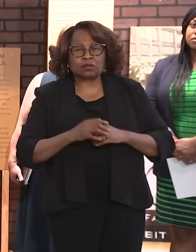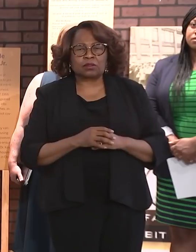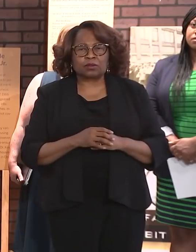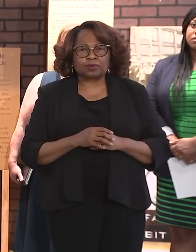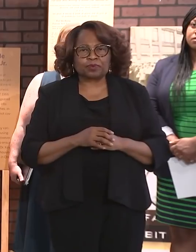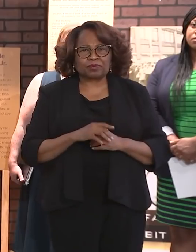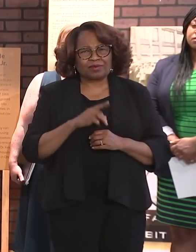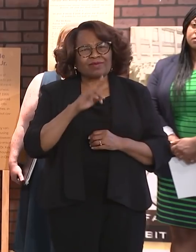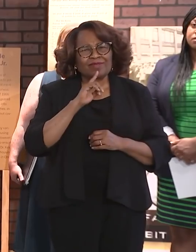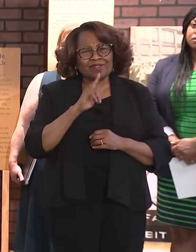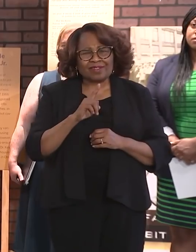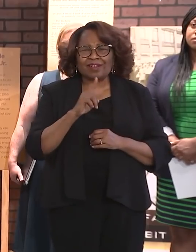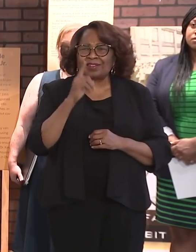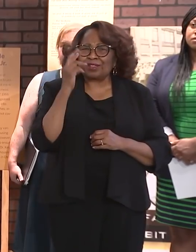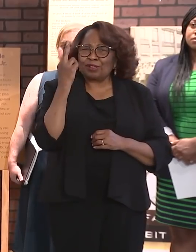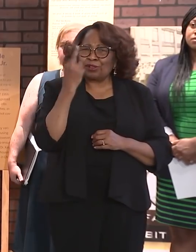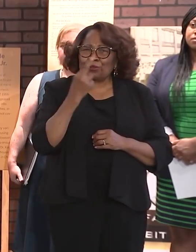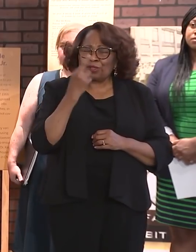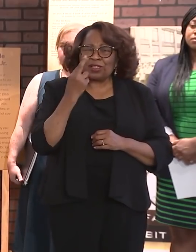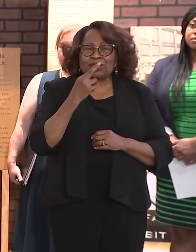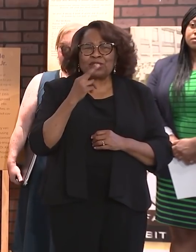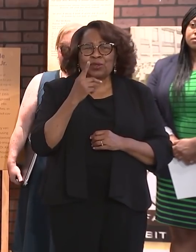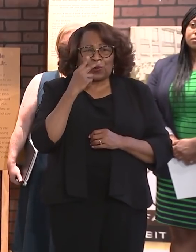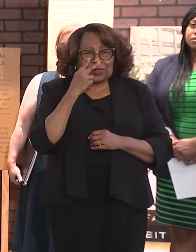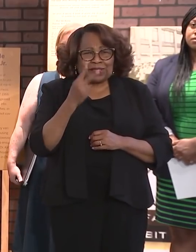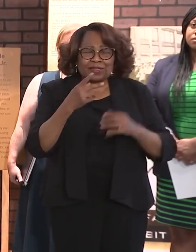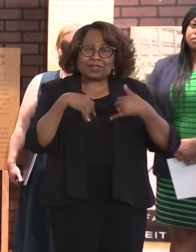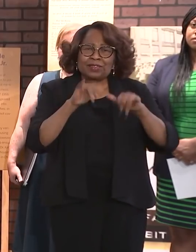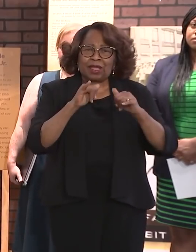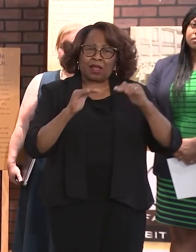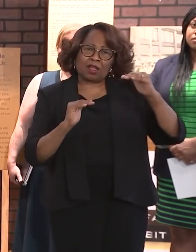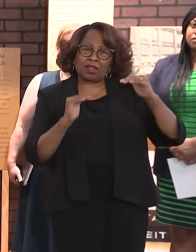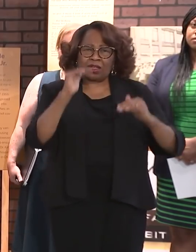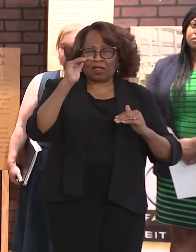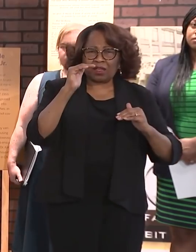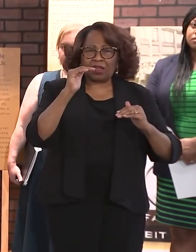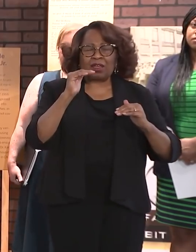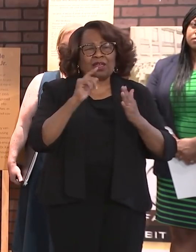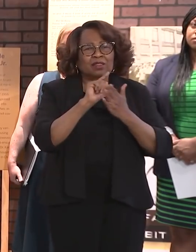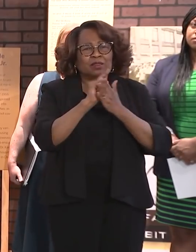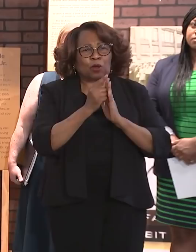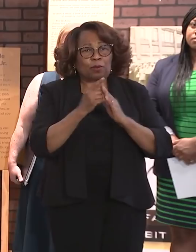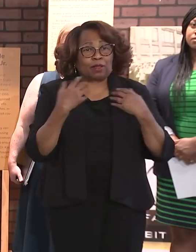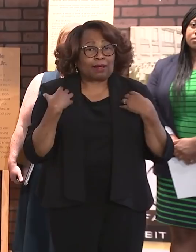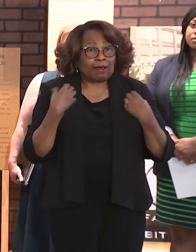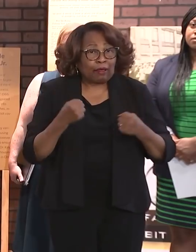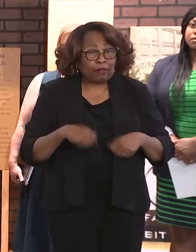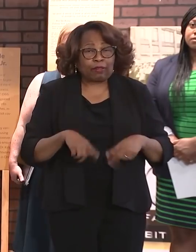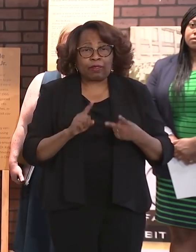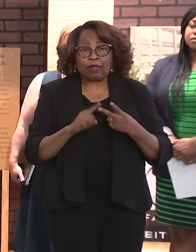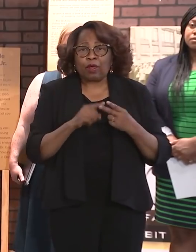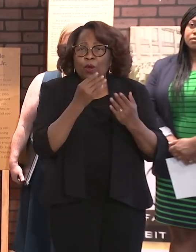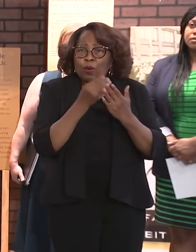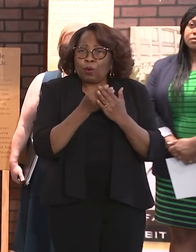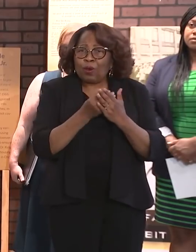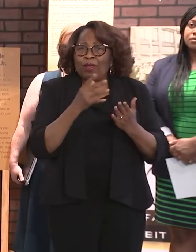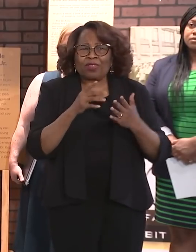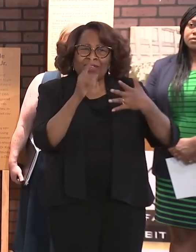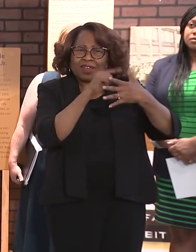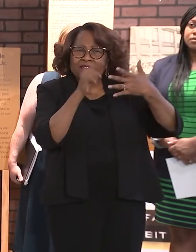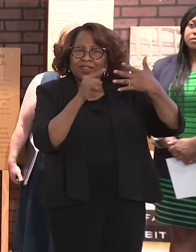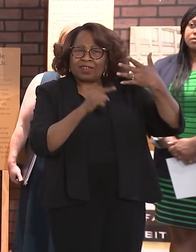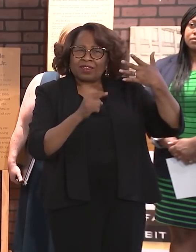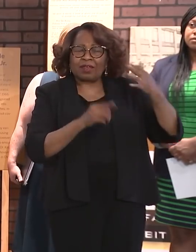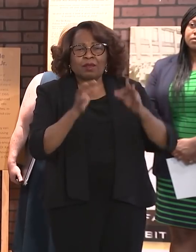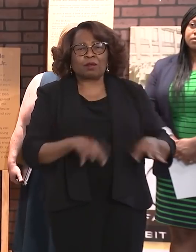are the source of the great disparities we still see at this moment in health, wealth, and almost every other